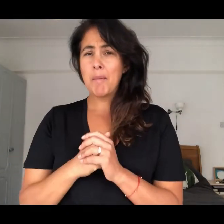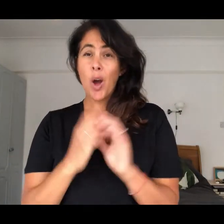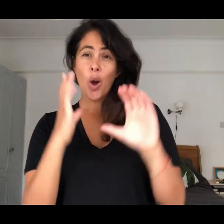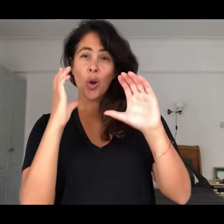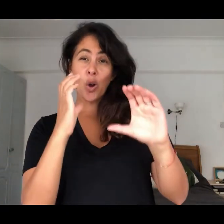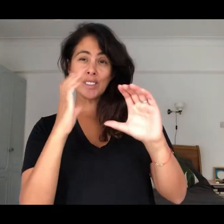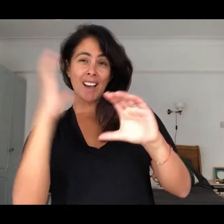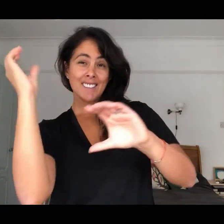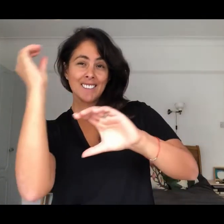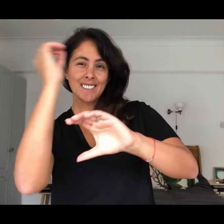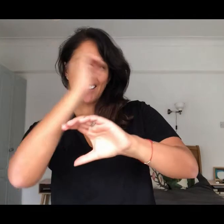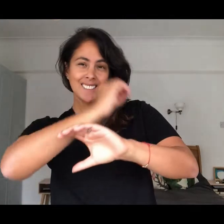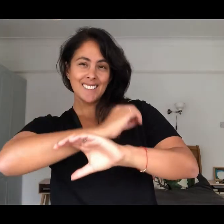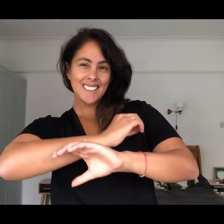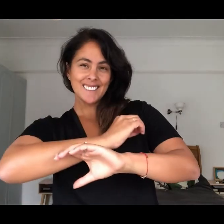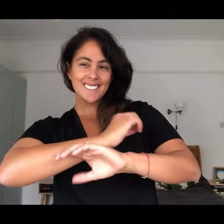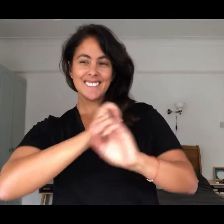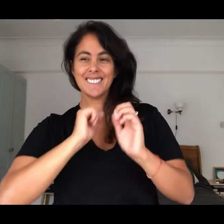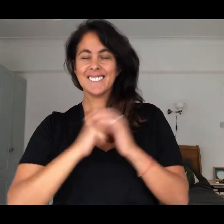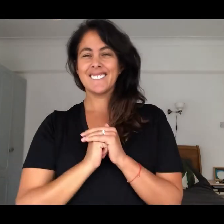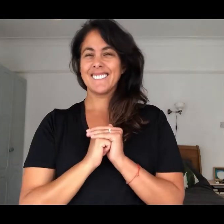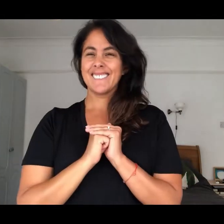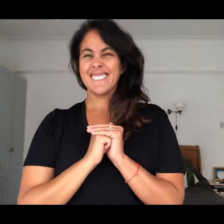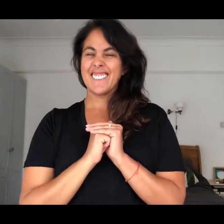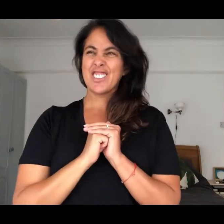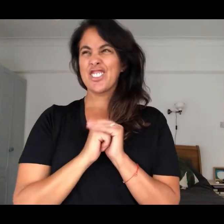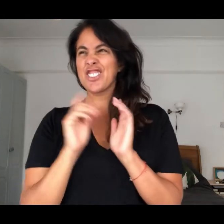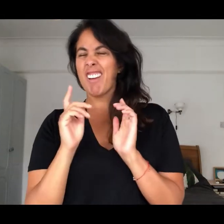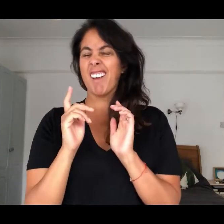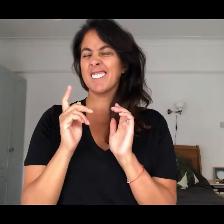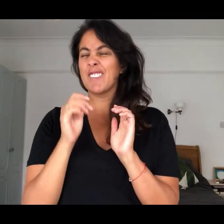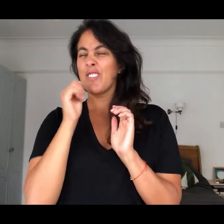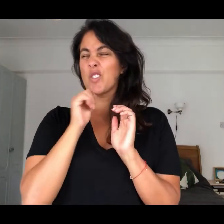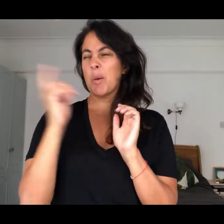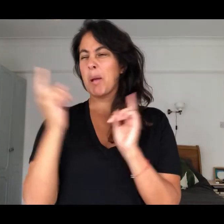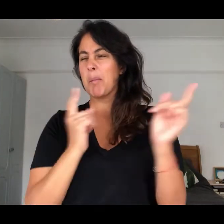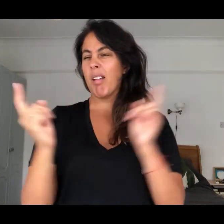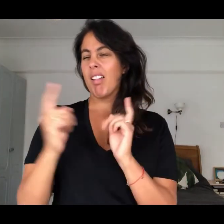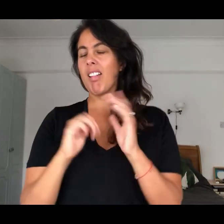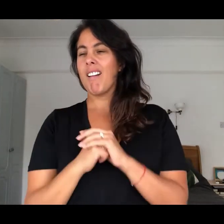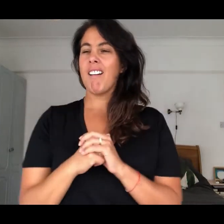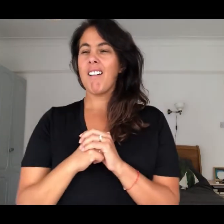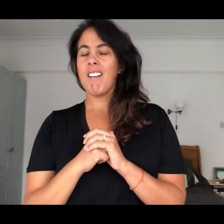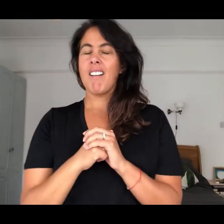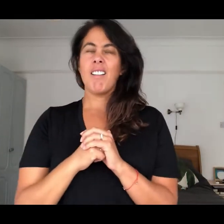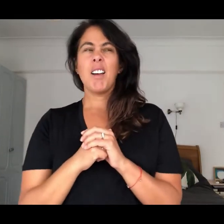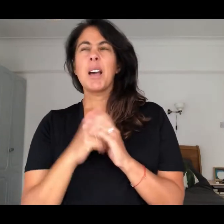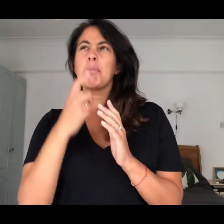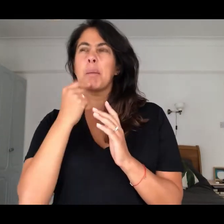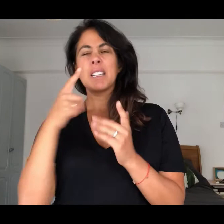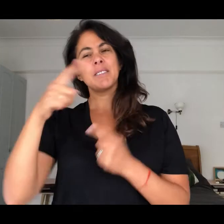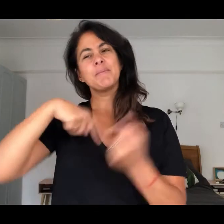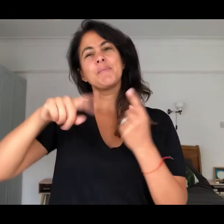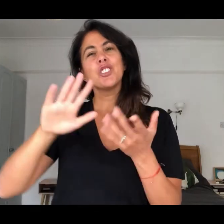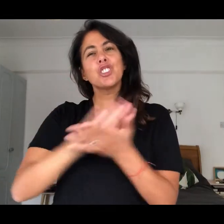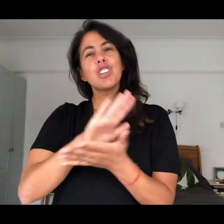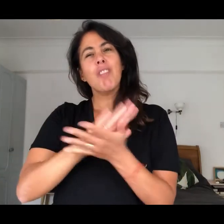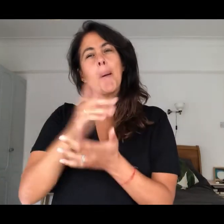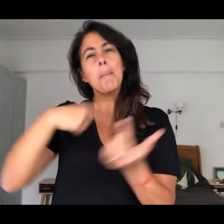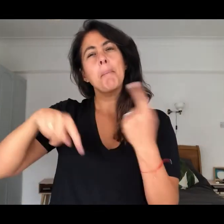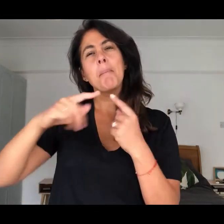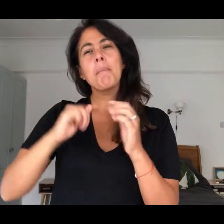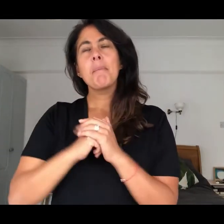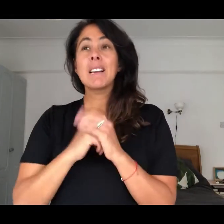Portia, darling, you can make it, can't you? Cocktails at sunset? It's just a little bash that I'm throwing